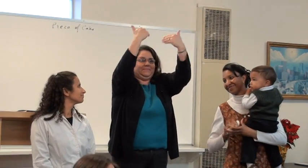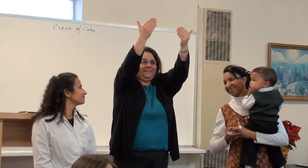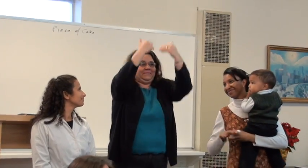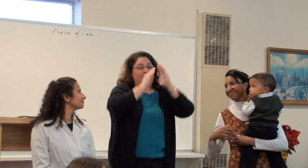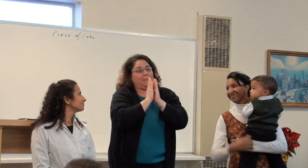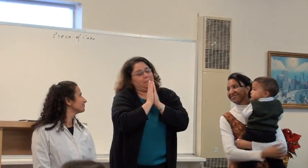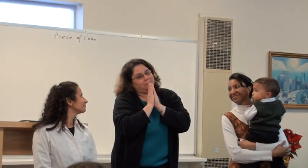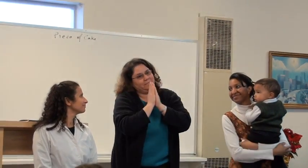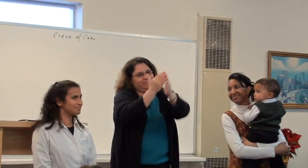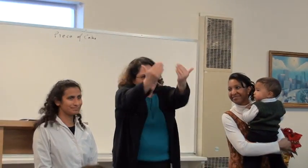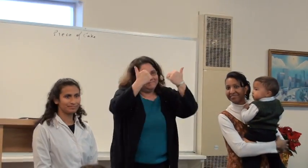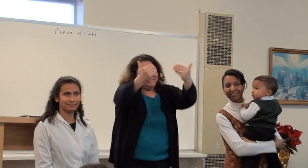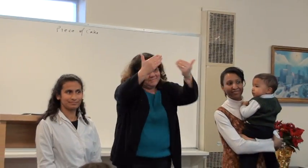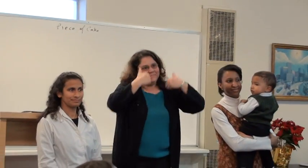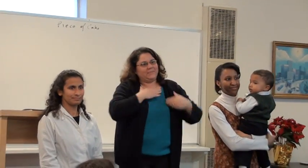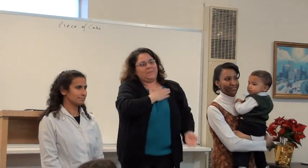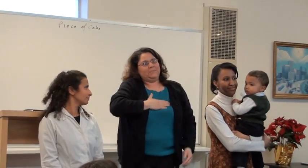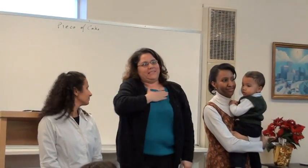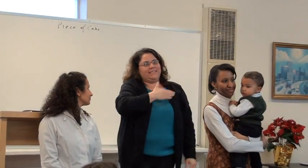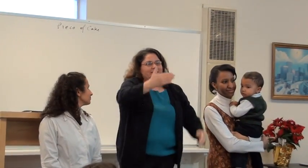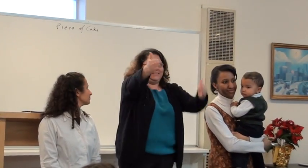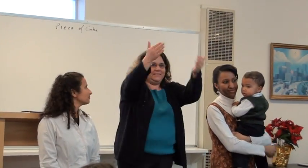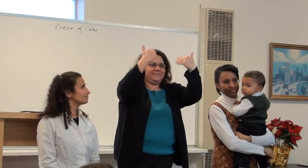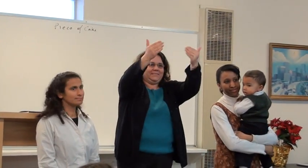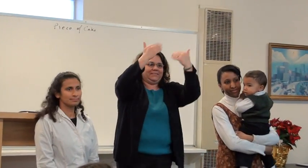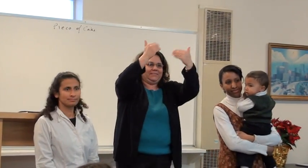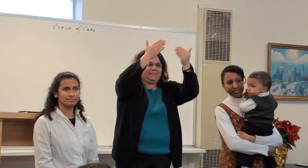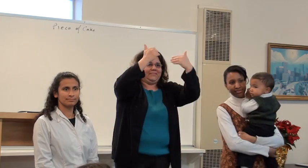Lori and Miss... Oh, same. No, it's not your place.